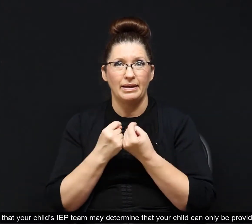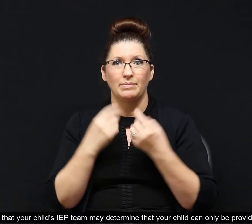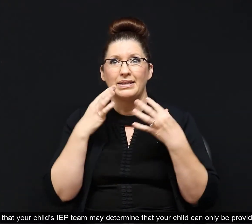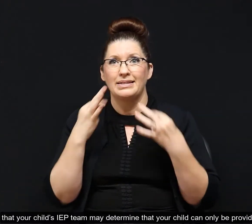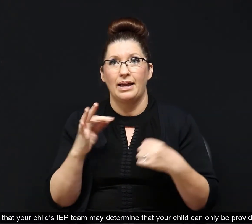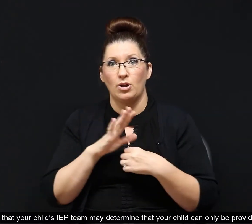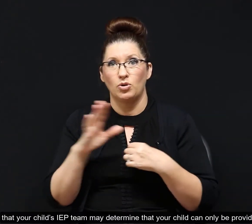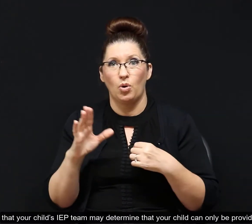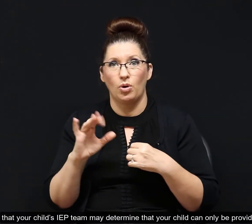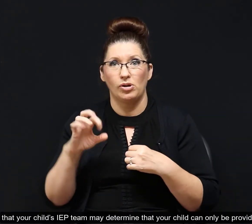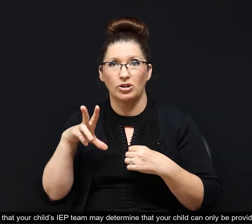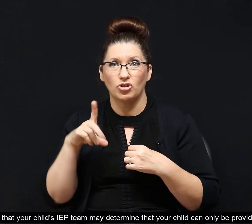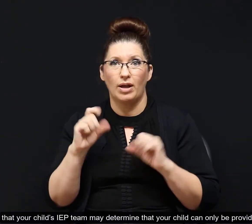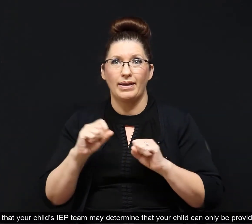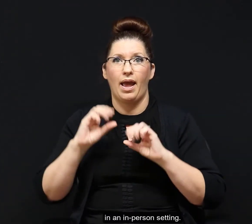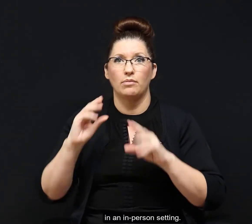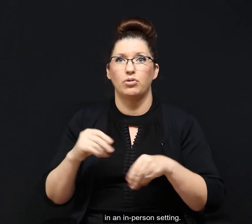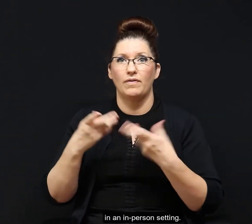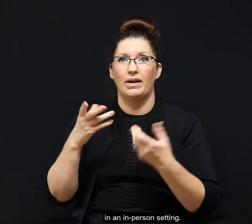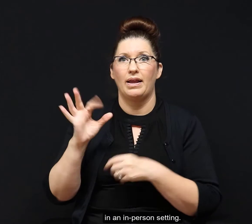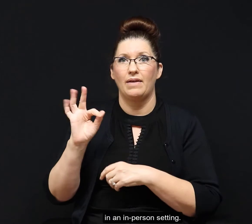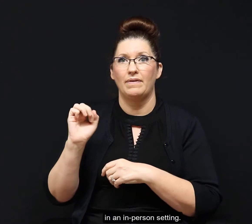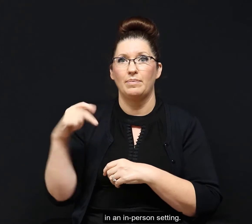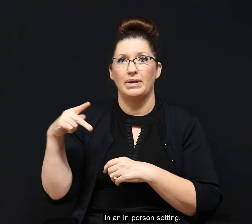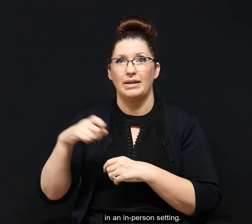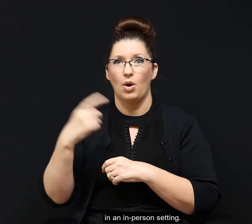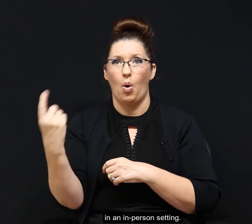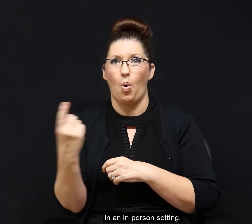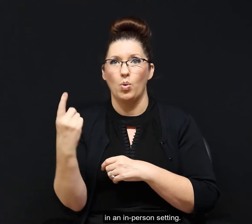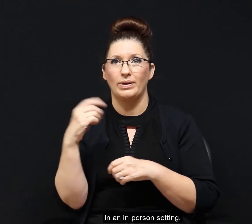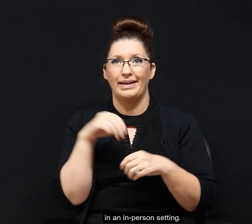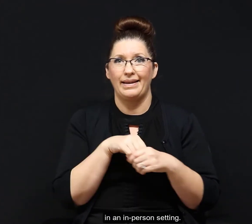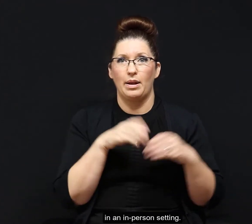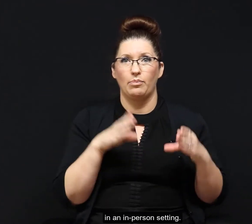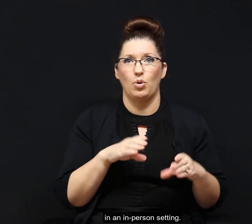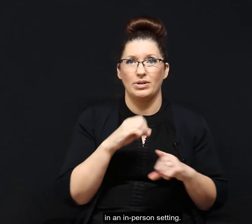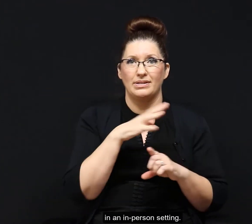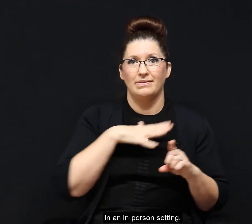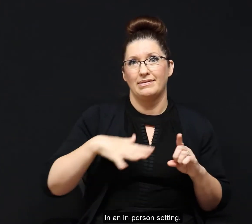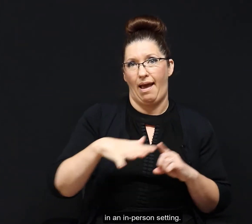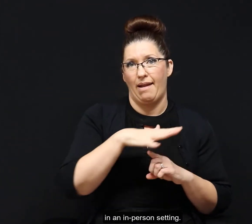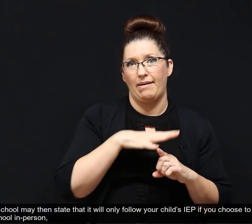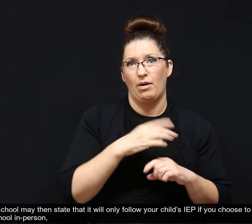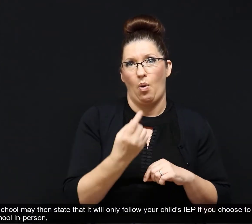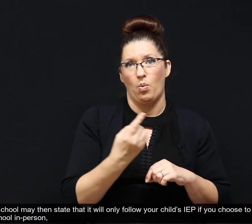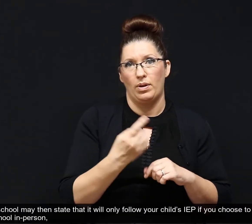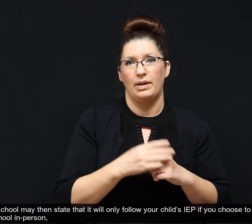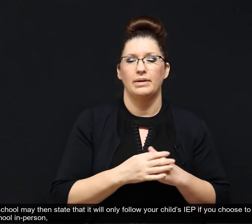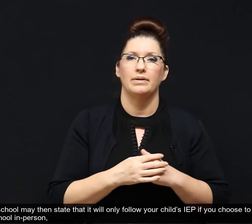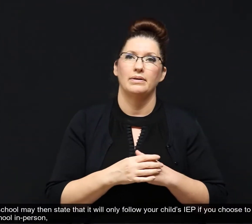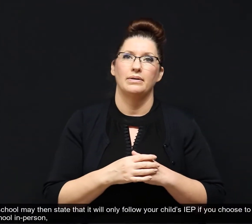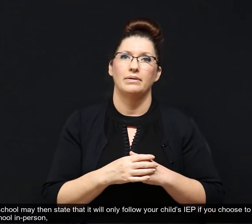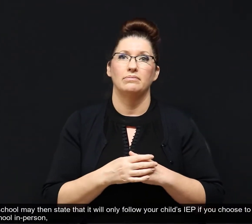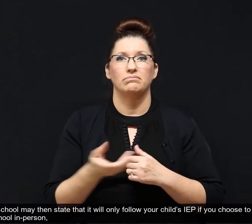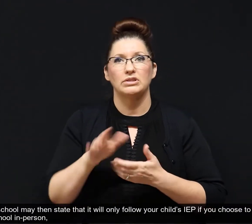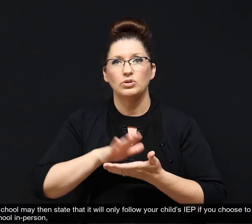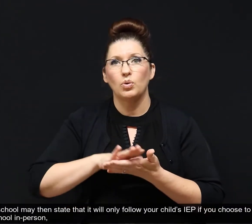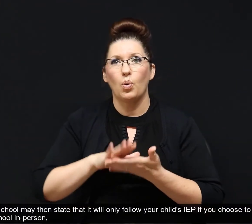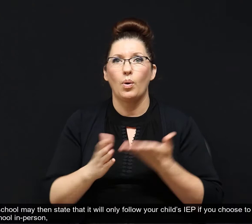provided FAPE in an in-person setting. The school may then state that it will